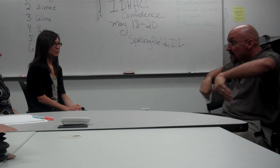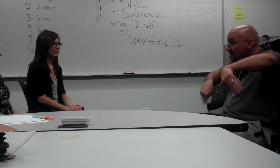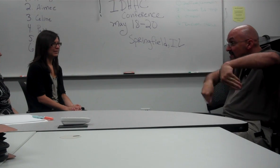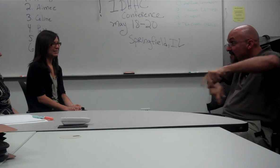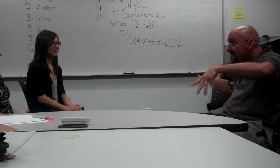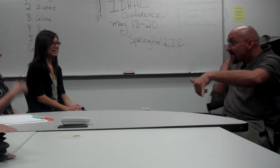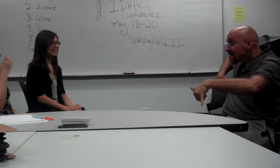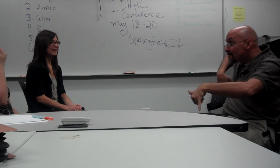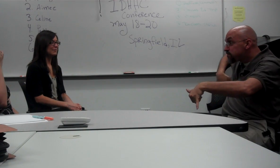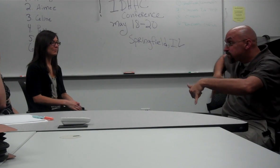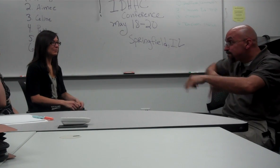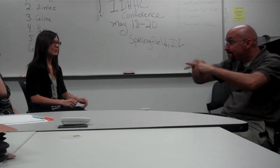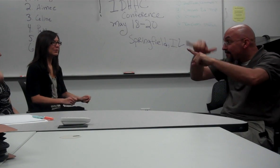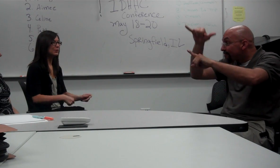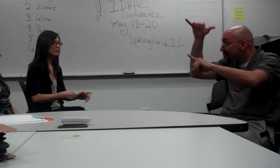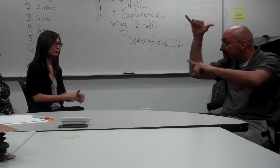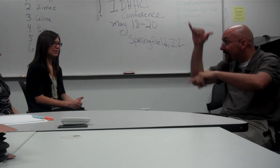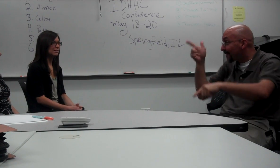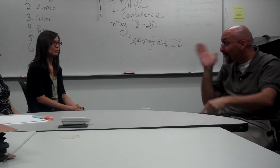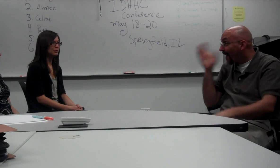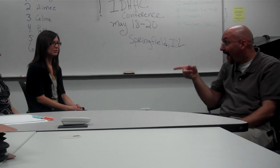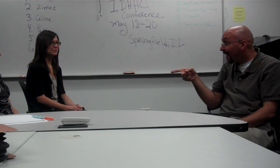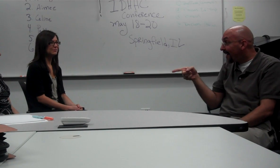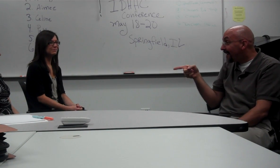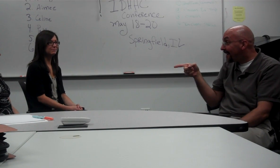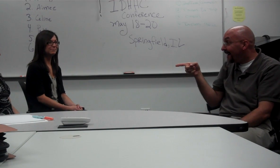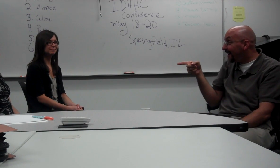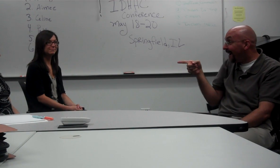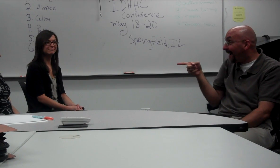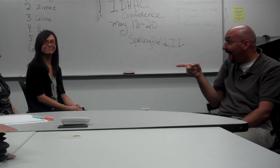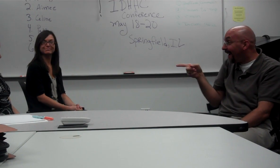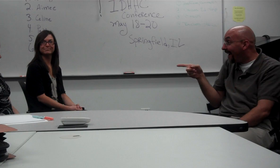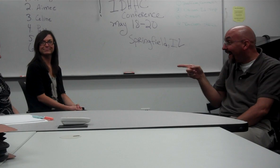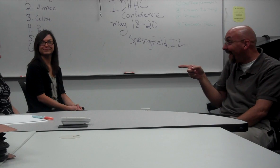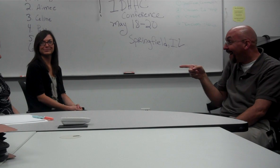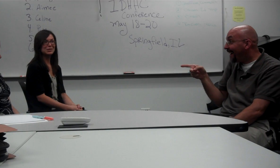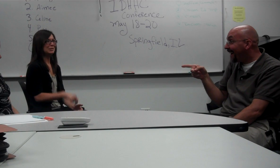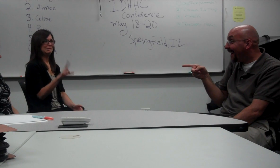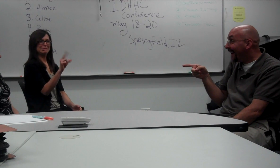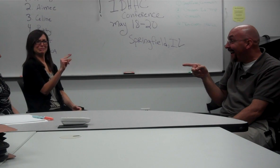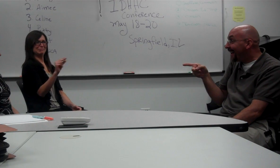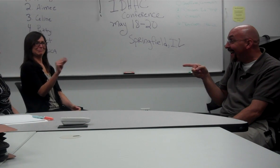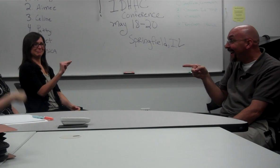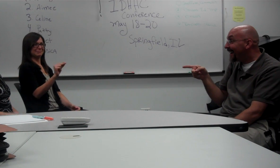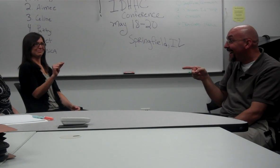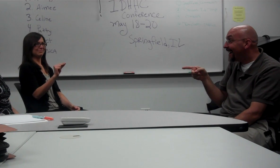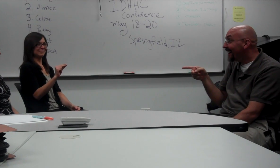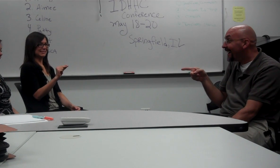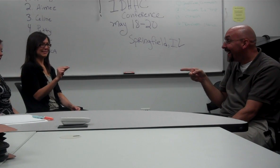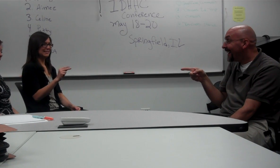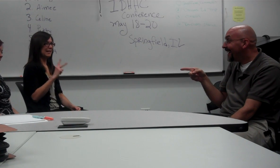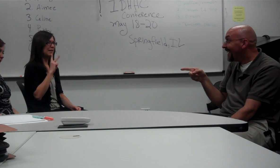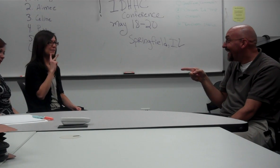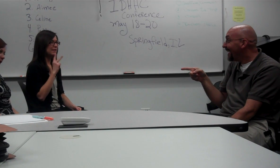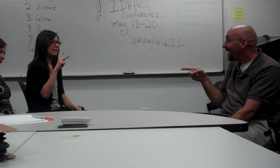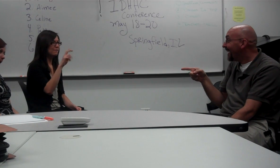you plan on seeing the running of the bulls? Oh no, I'm a vegetarian,